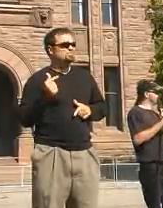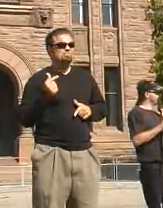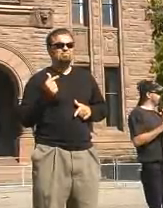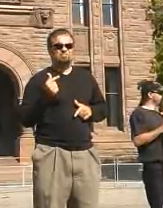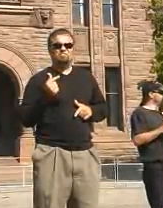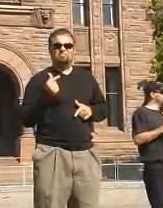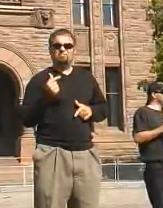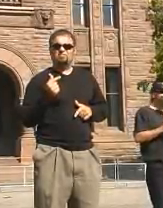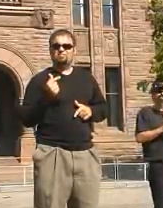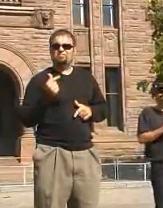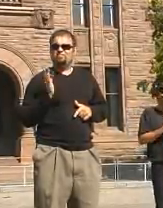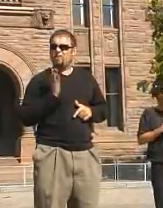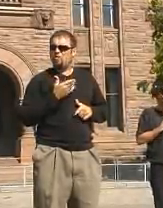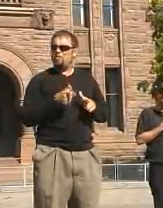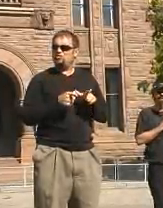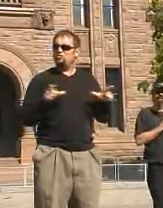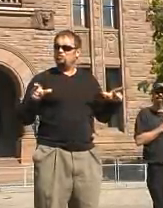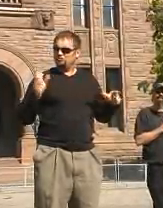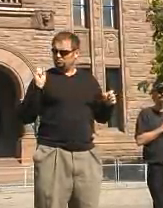Our language is dying.